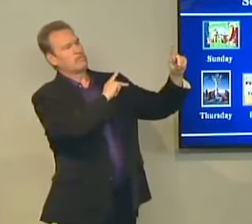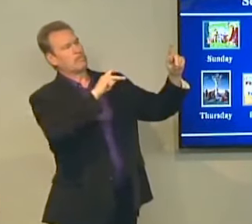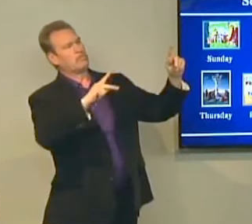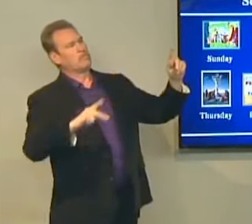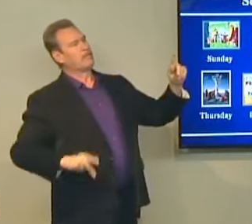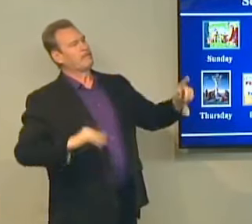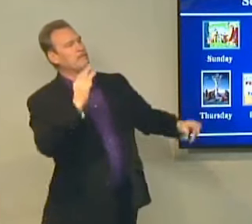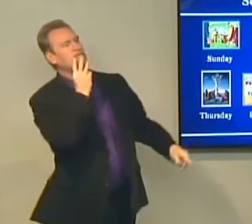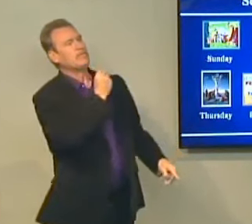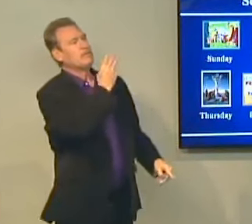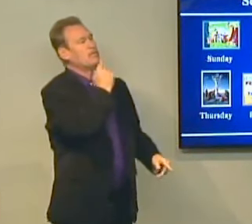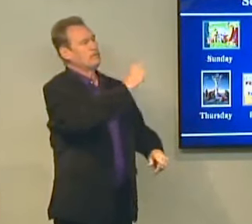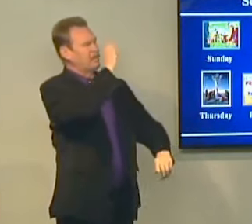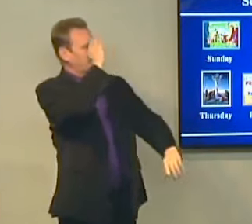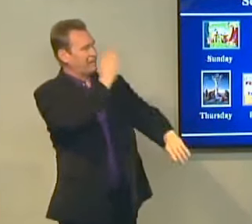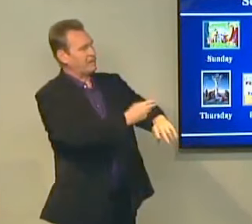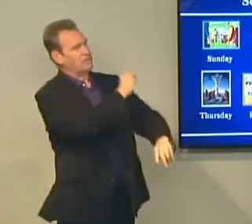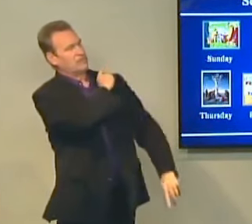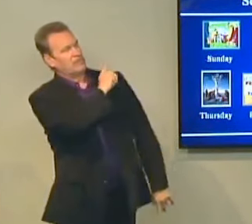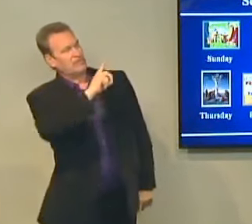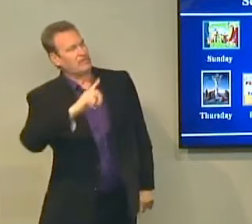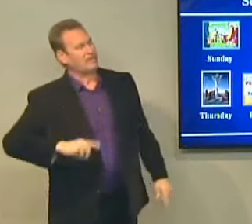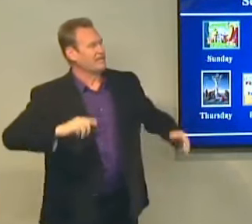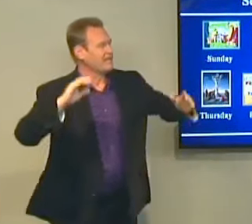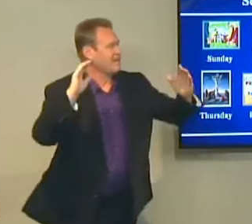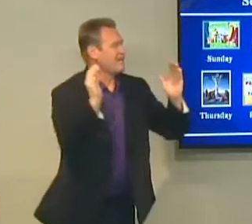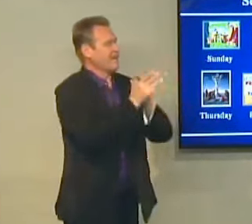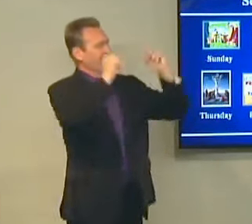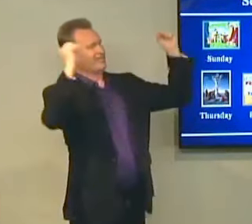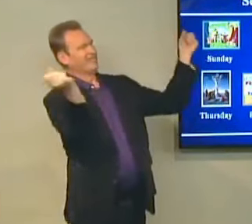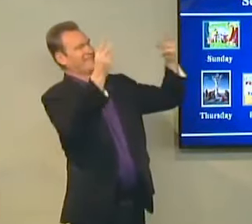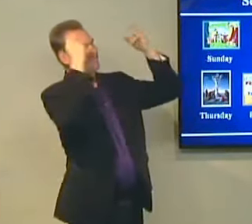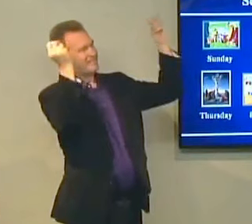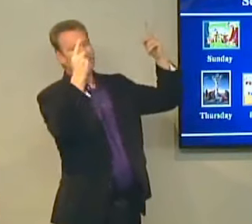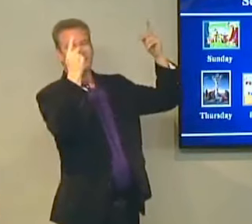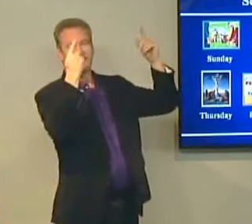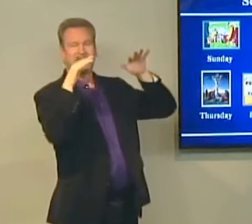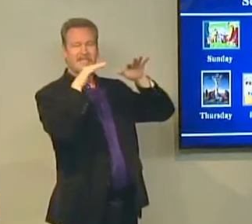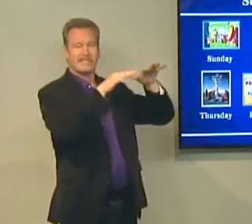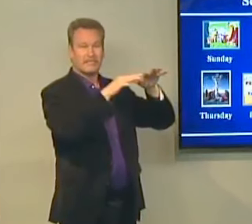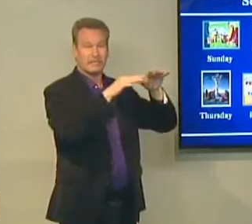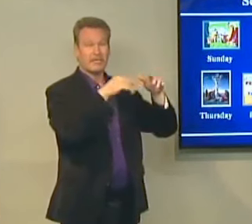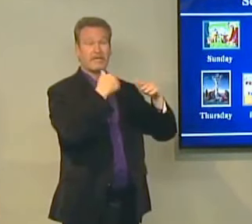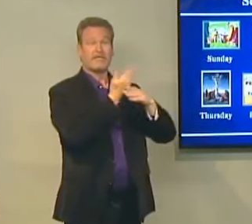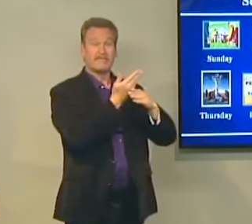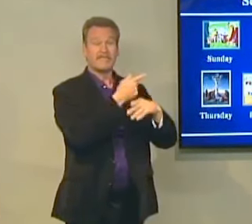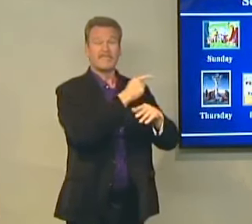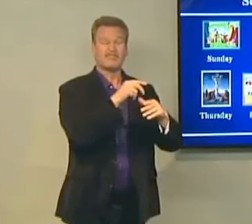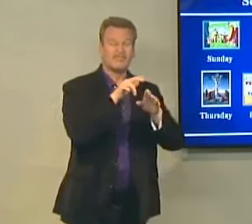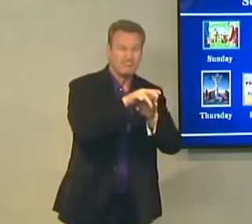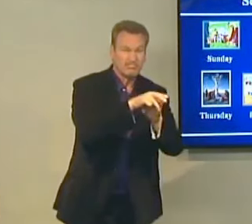donkey, and people shouted, Hosanna to the king, son of David, Hosanna! And they flocked to see him.